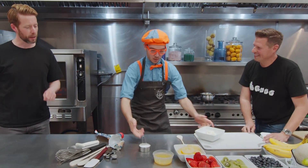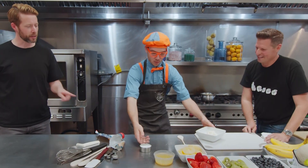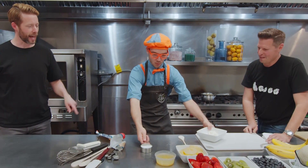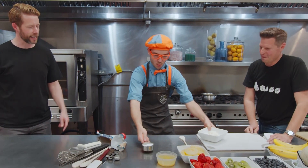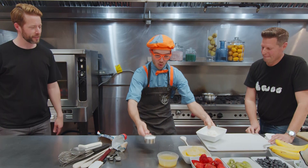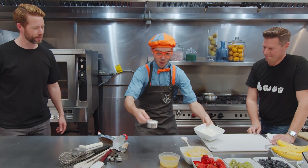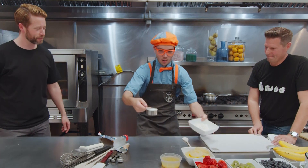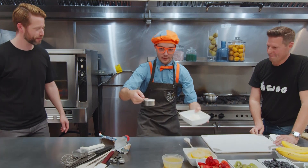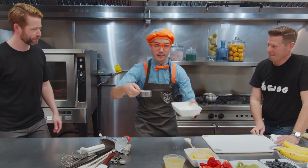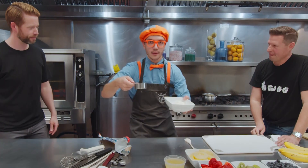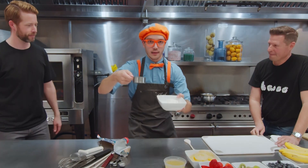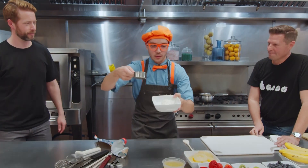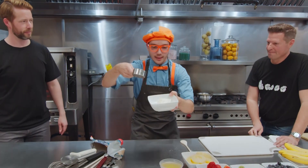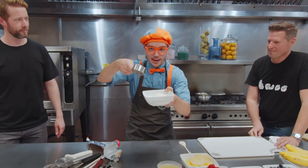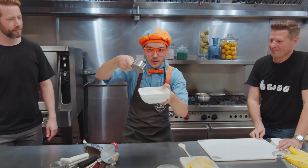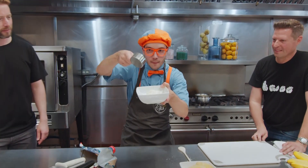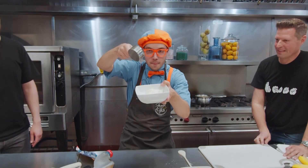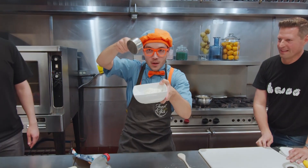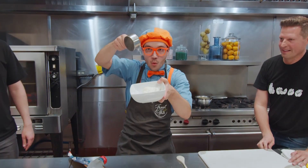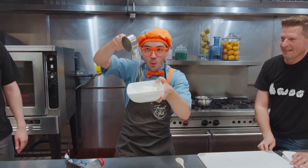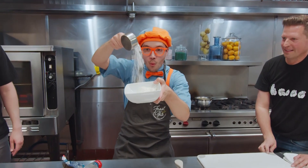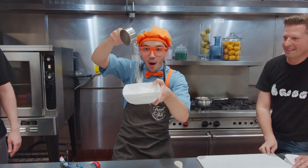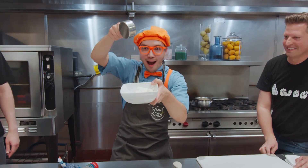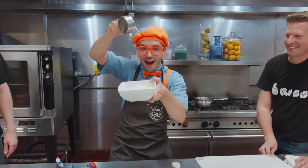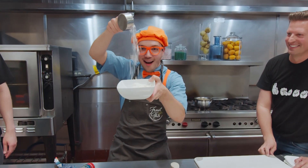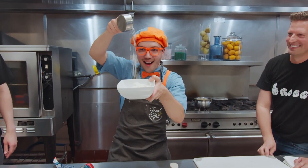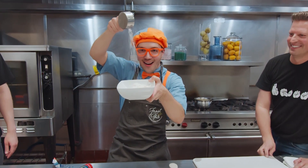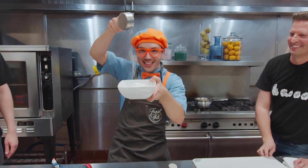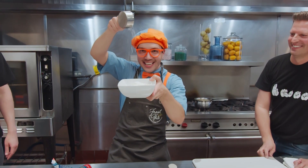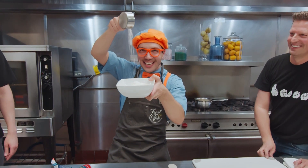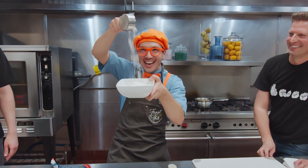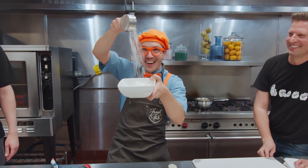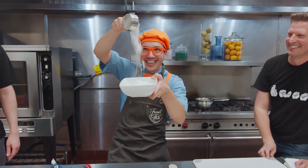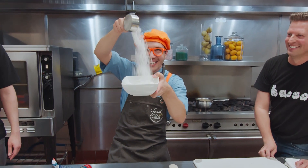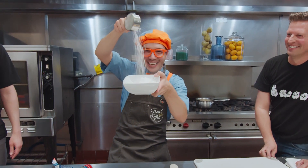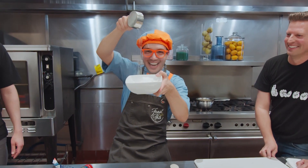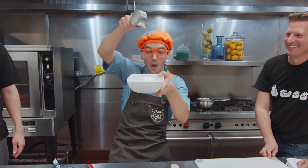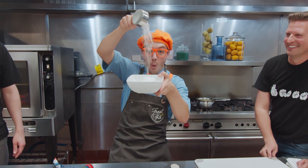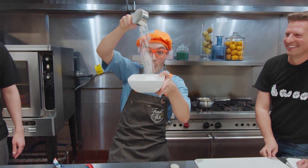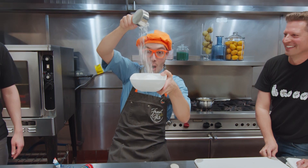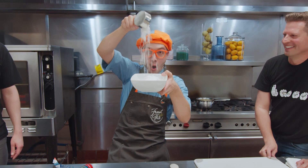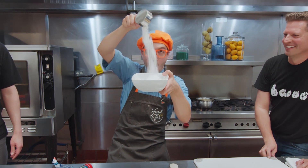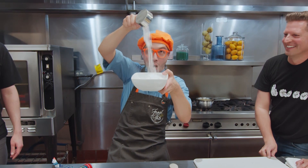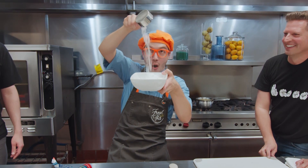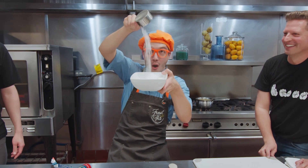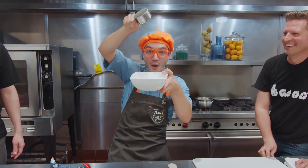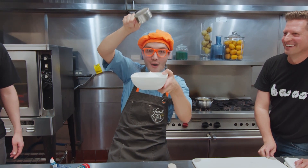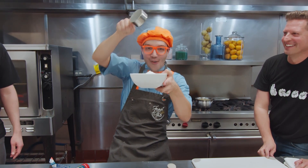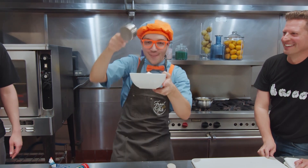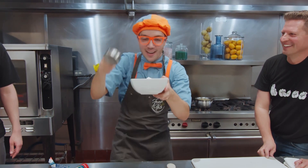So you can put that in. Okay. Here we go! Whoa! Look at it go! Woo!